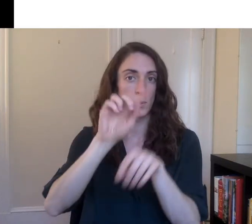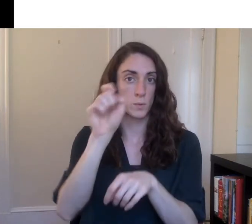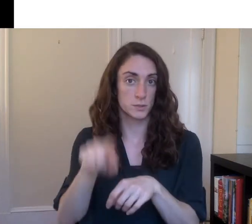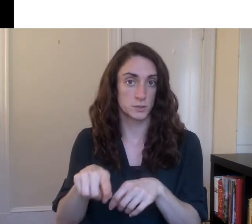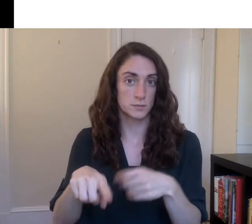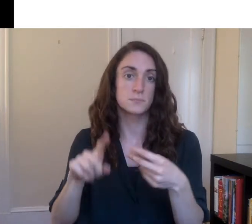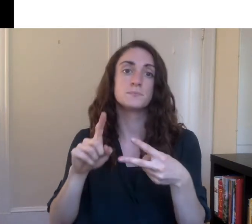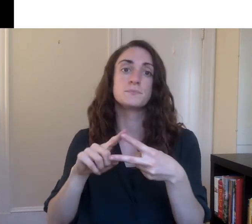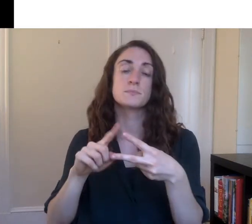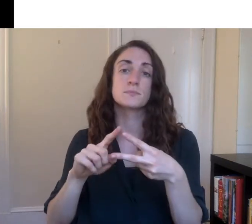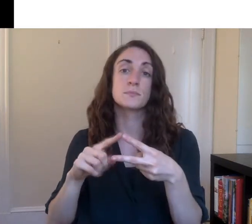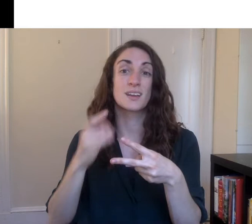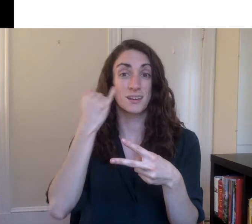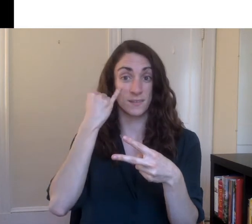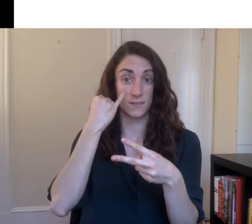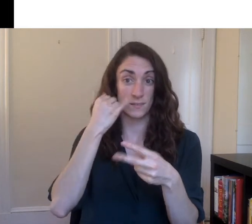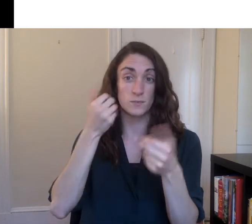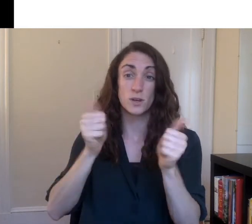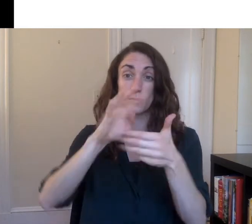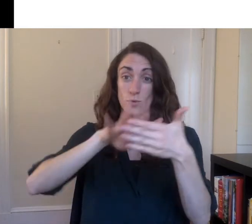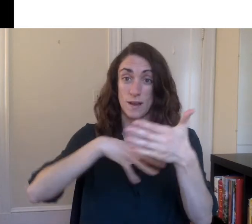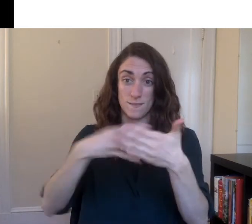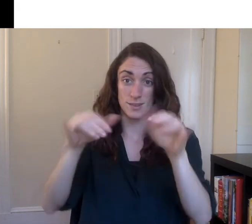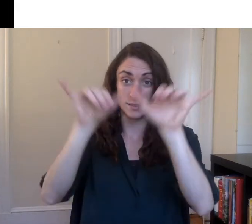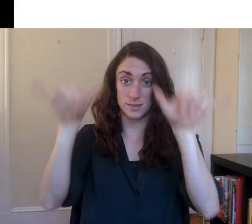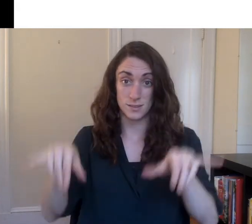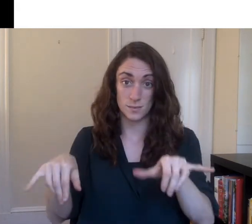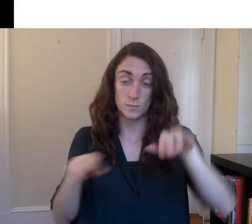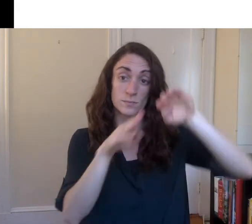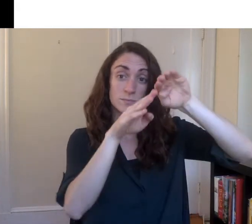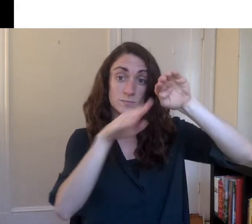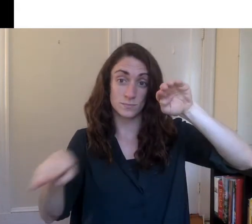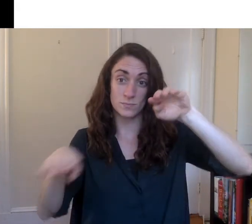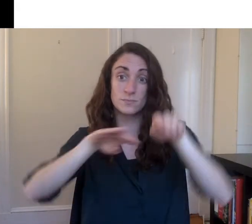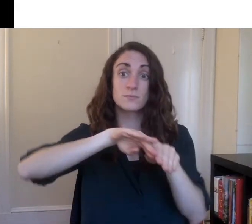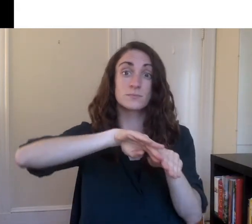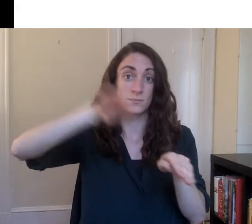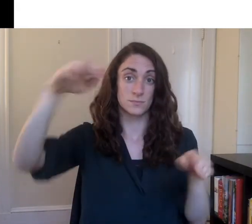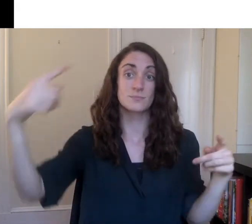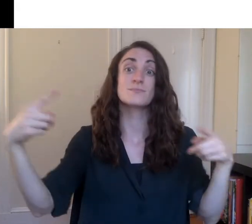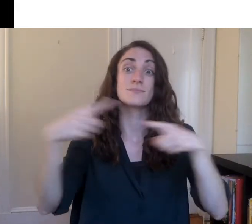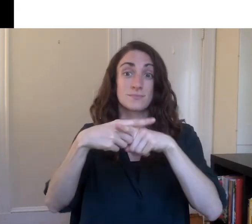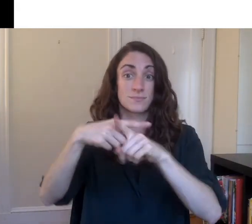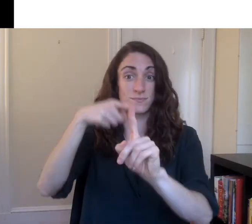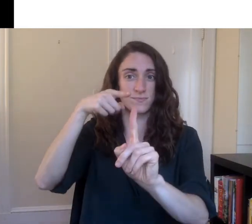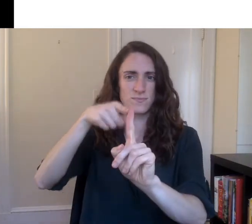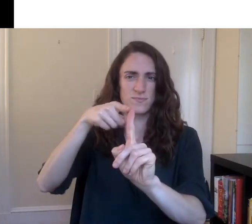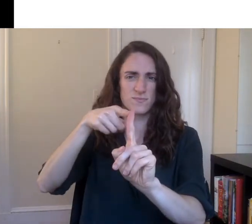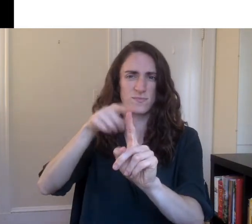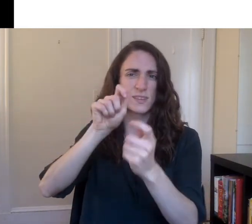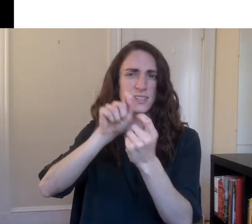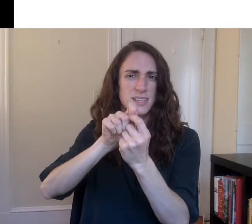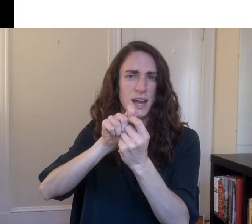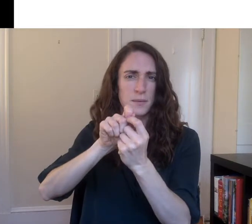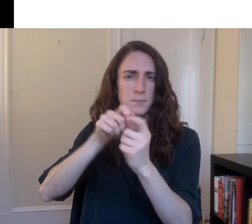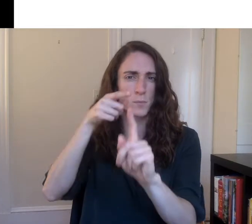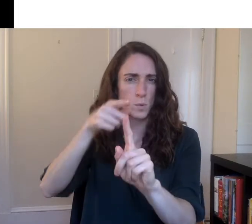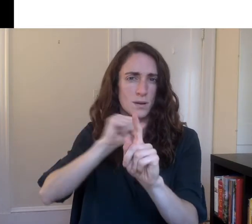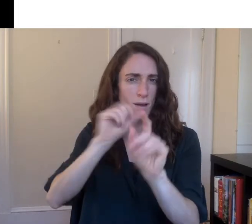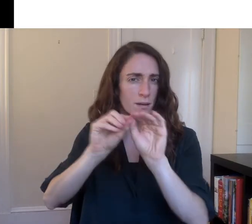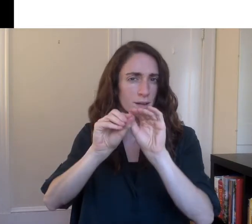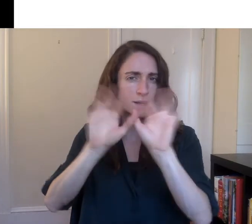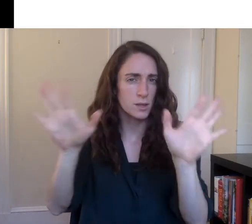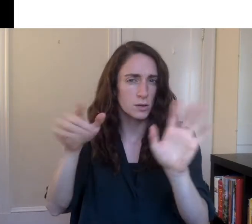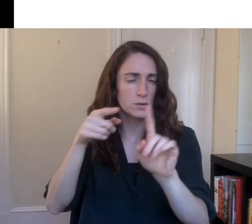For today, there are two important questions. First, if we try to graph a system of equations, linear equations, and the answer on the graph